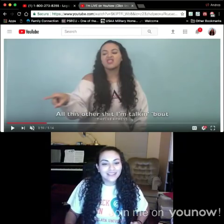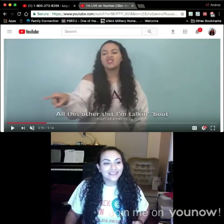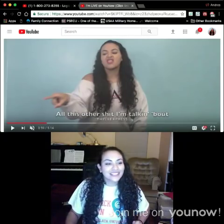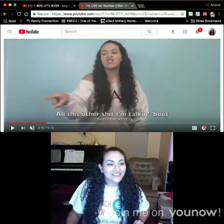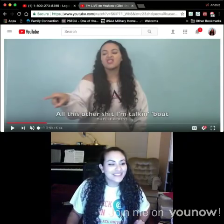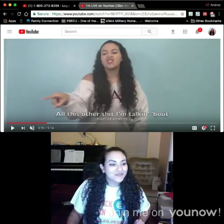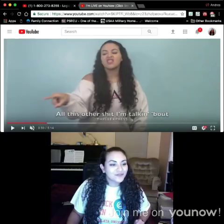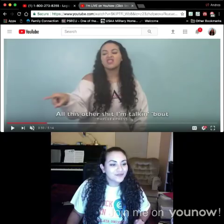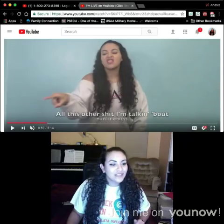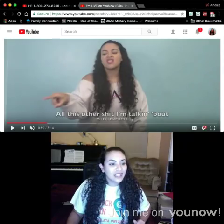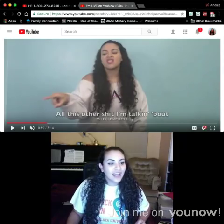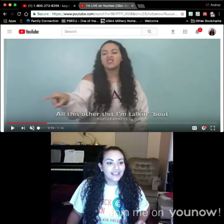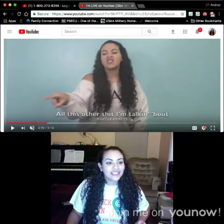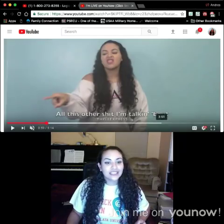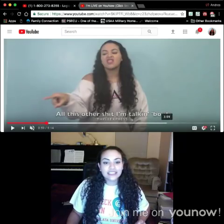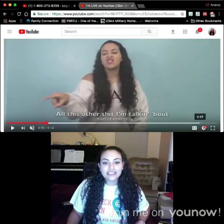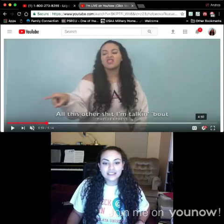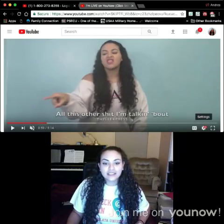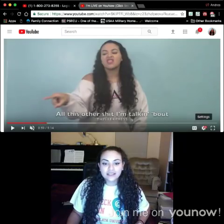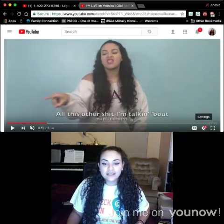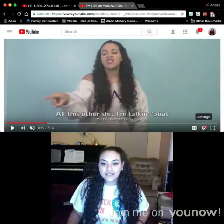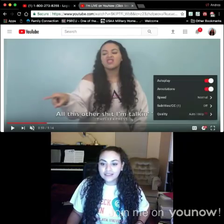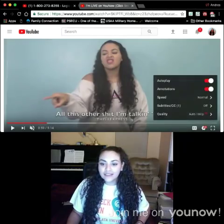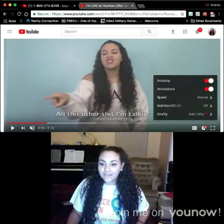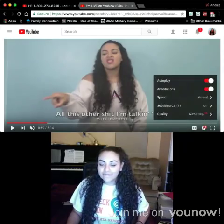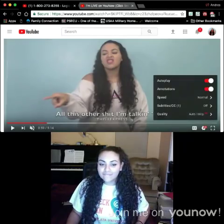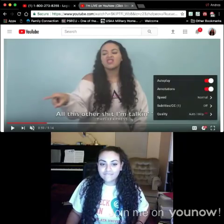my skills here. Hi, Ashley.